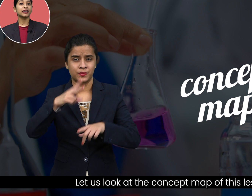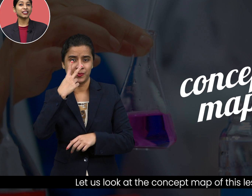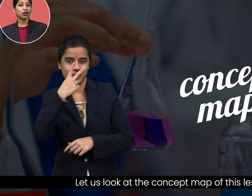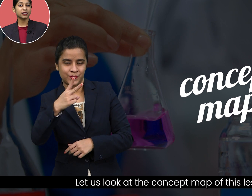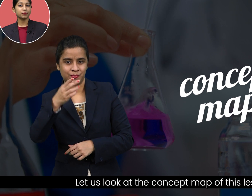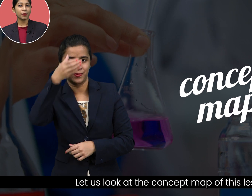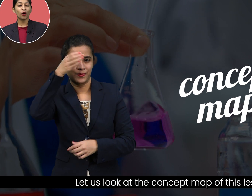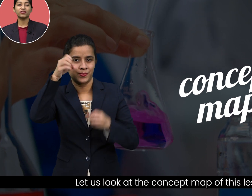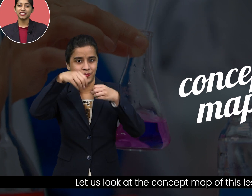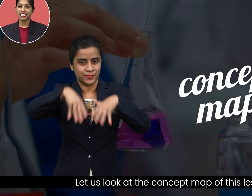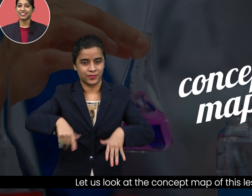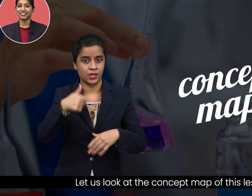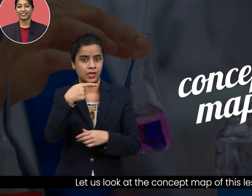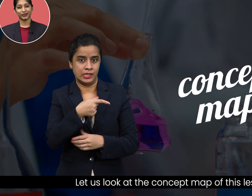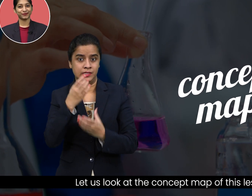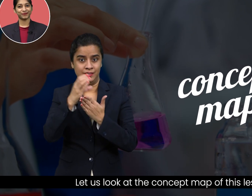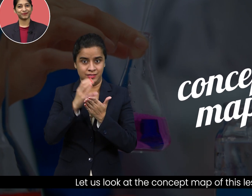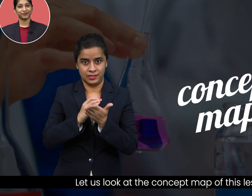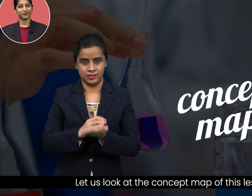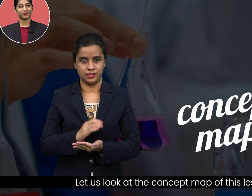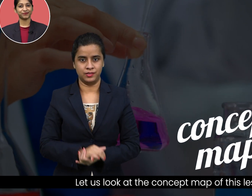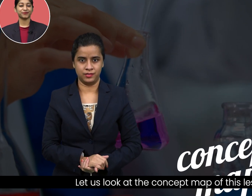Let us look at the concept map of this lesson.